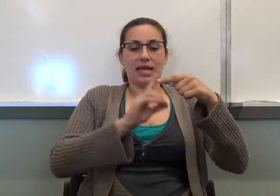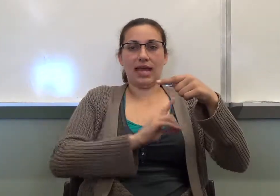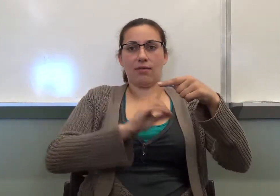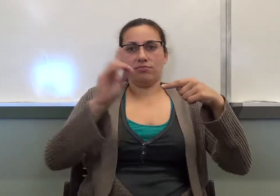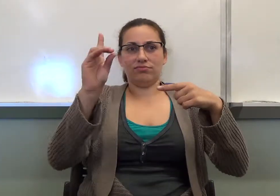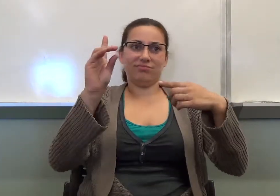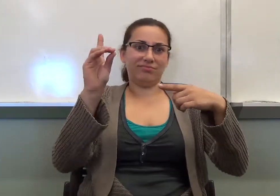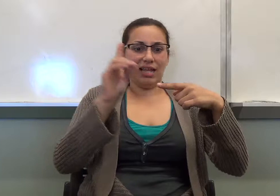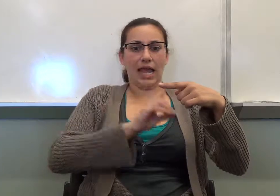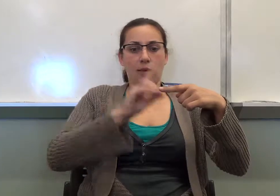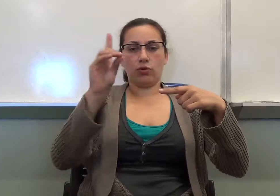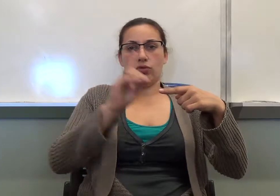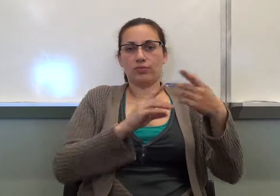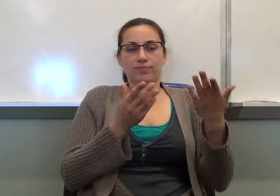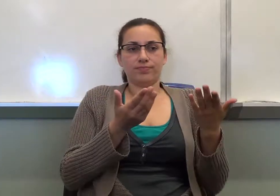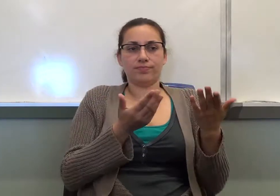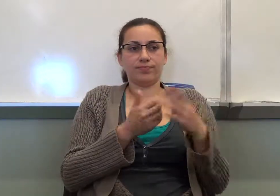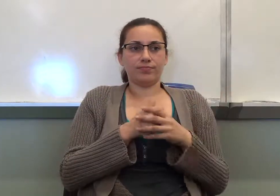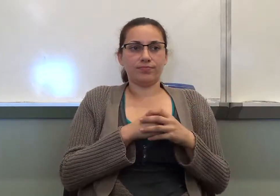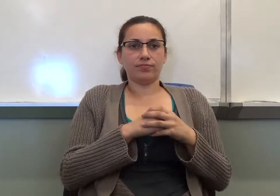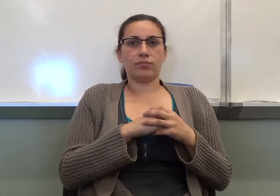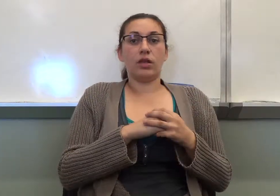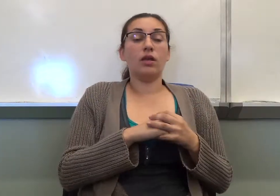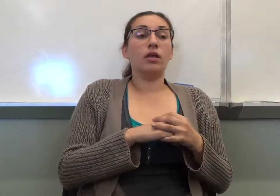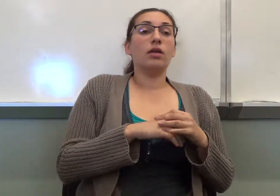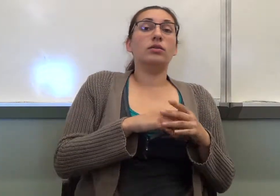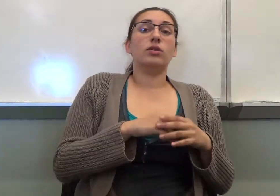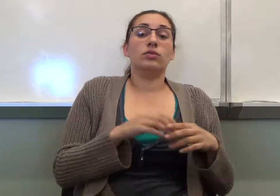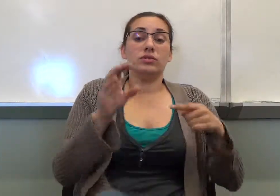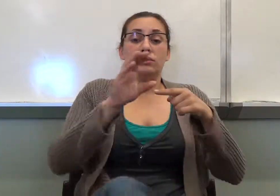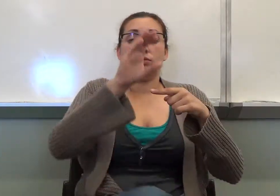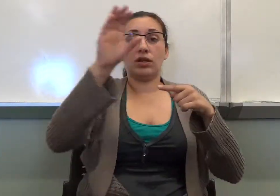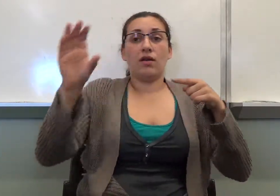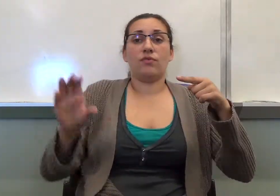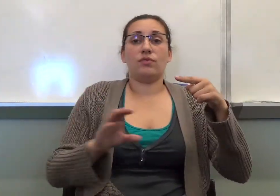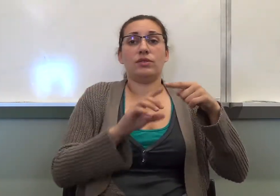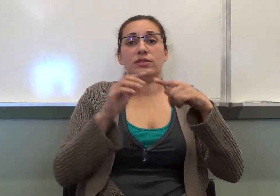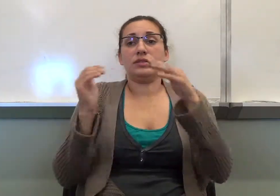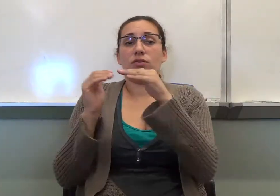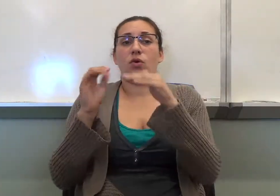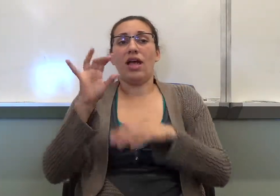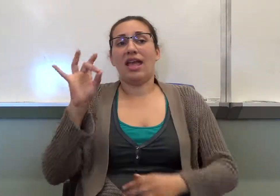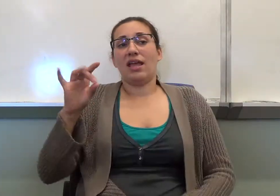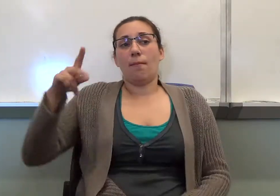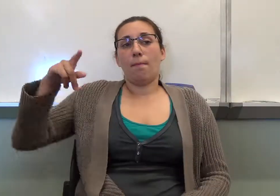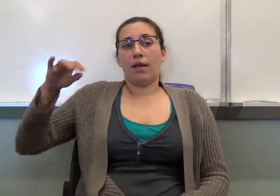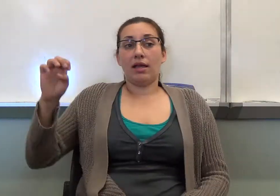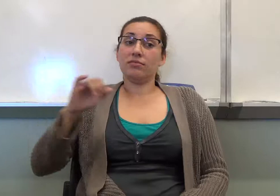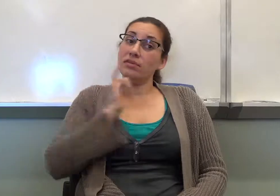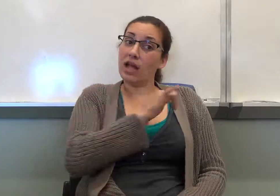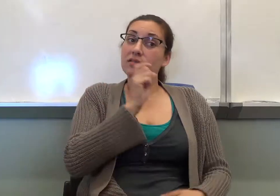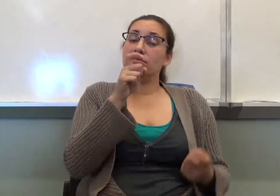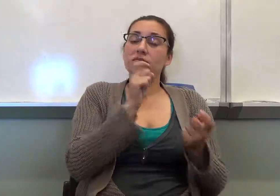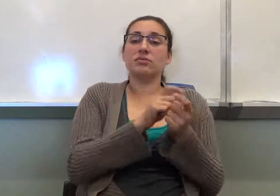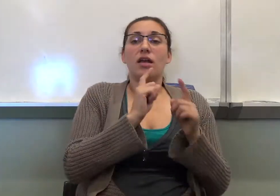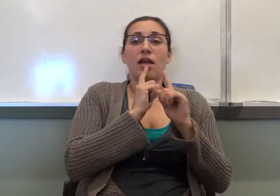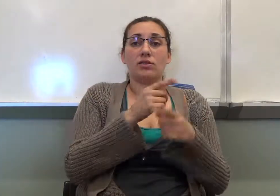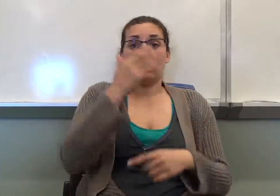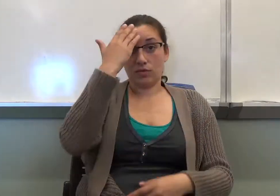So the circumference is going to be 8 pi. Now, that's an exact answer, because pi, that symbol, that Greek